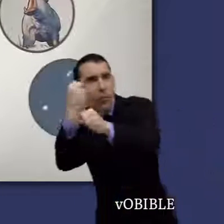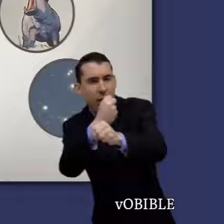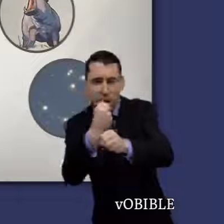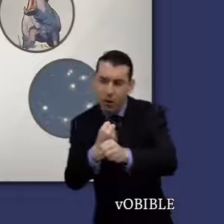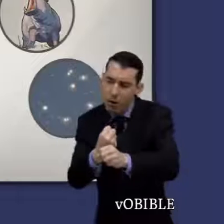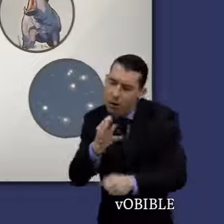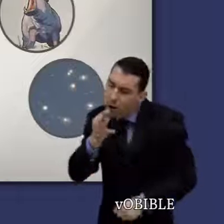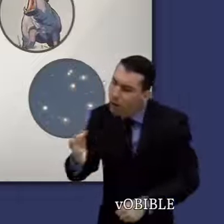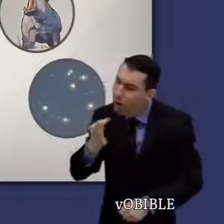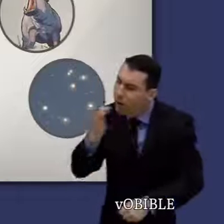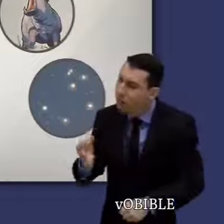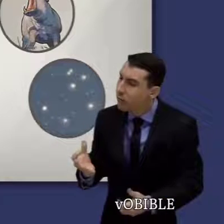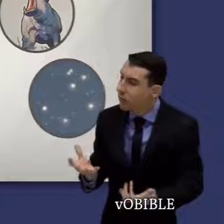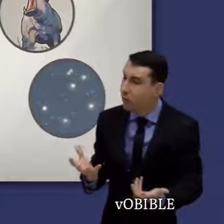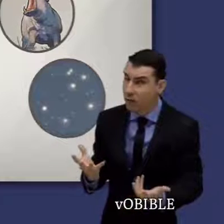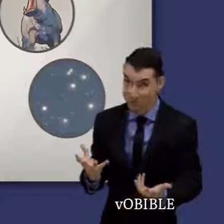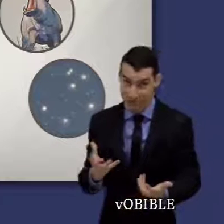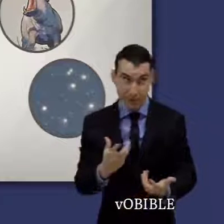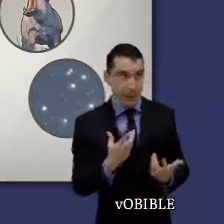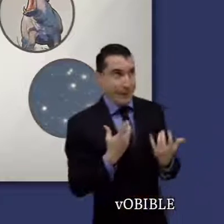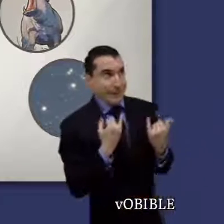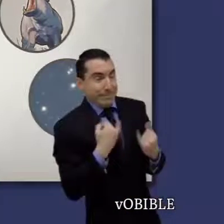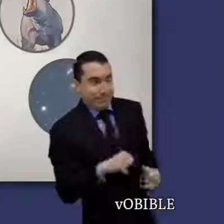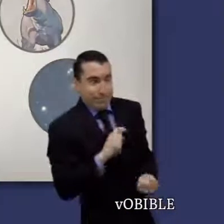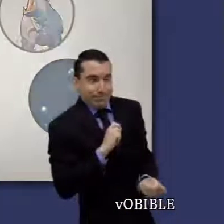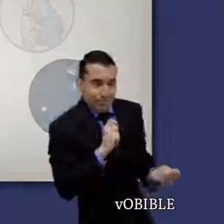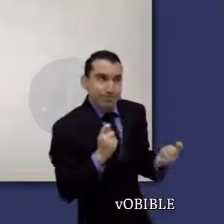with thought-provoking questions about creation.